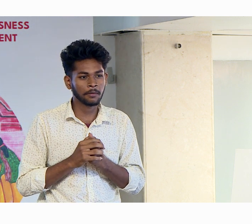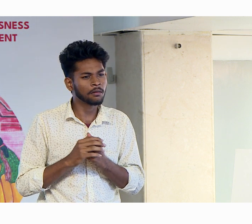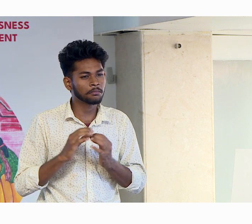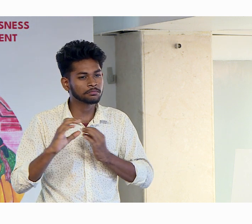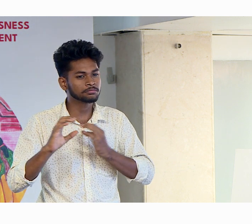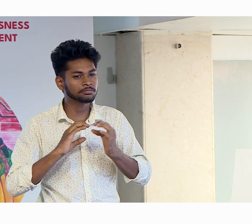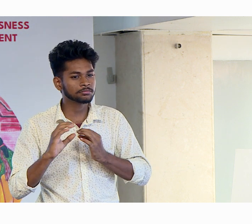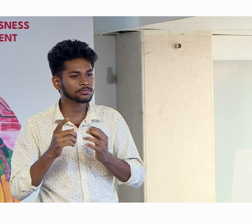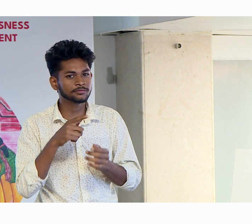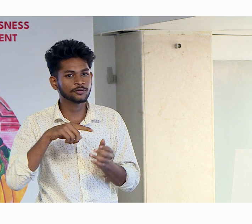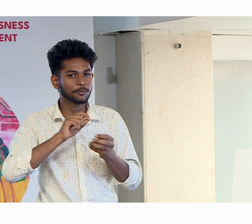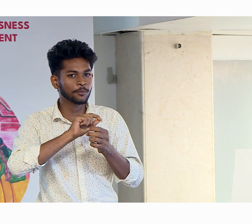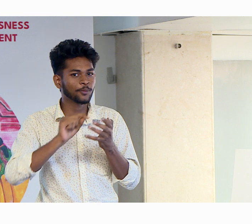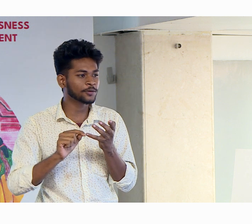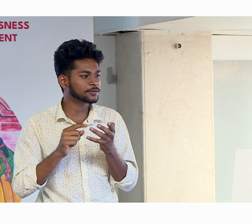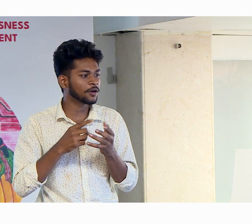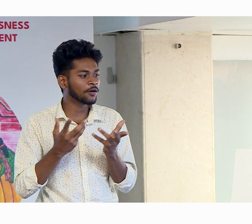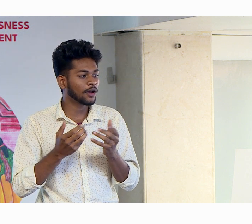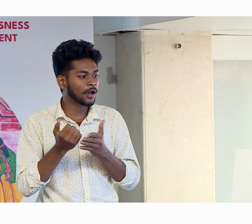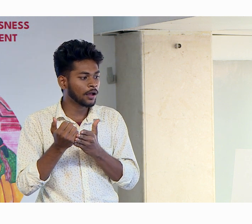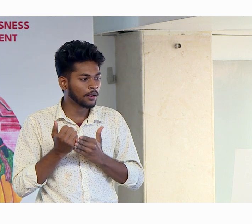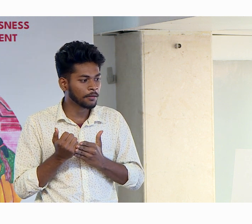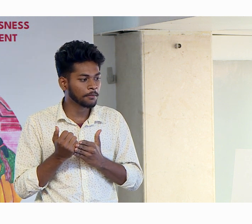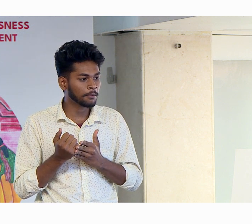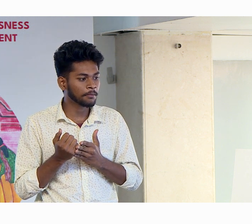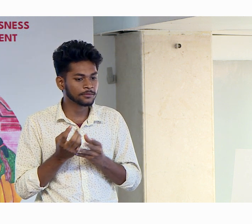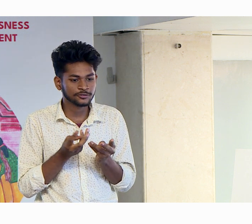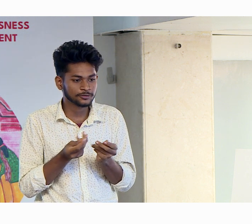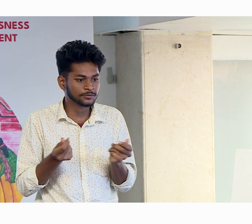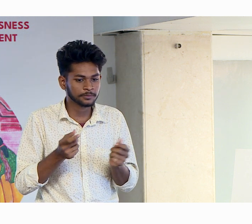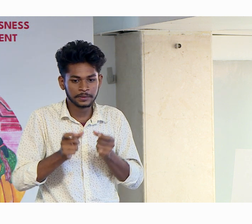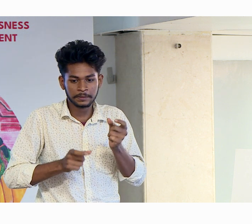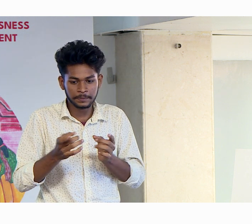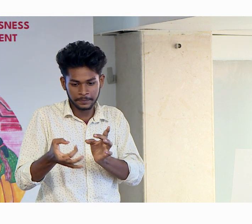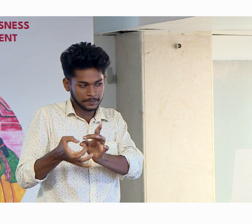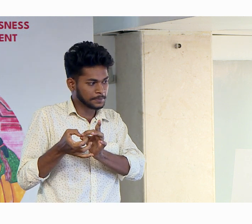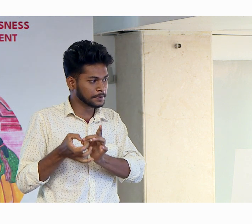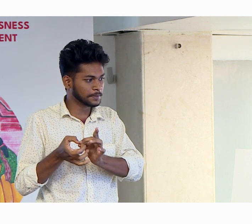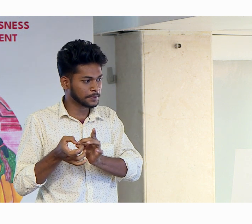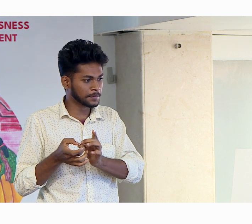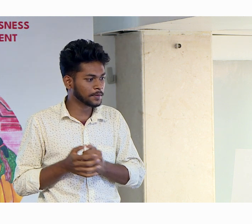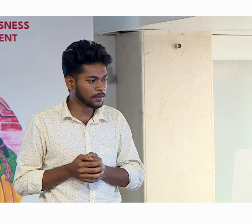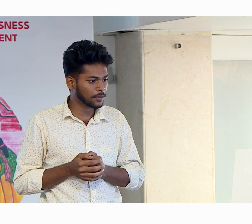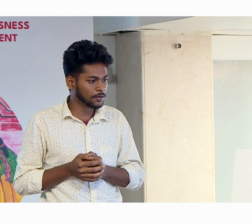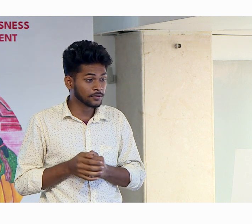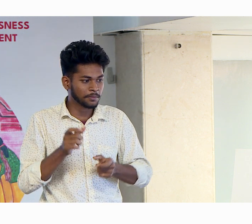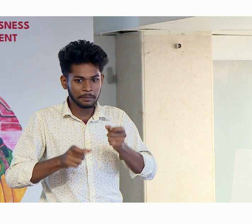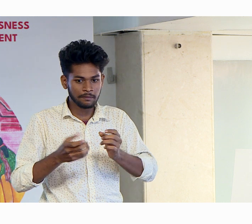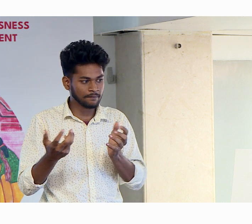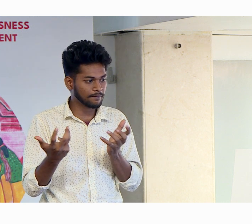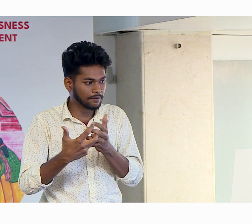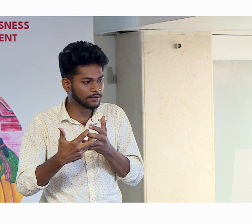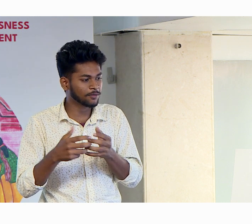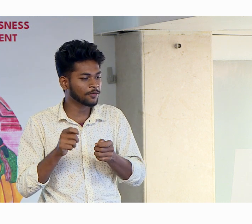working together again towards action that solves real problems, as opposed to just thinking about things theoretically,